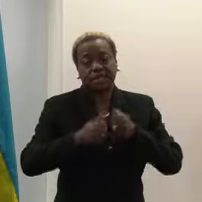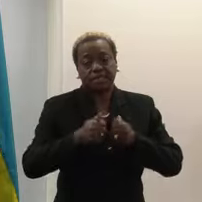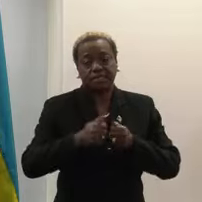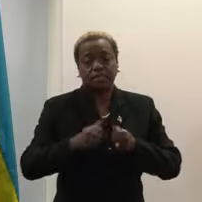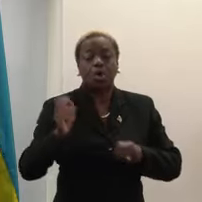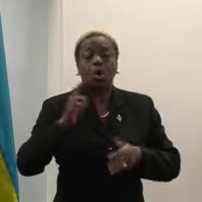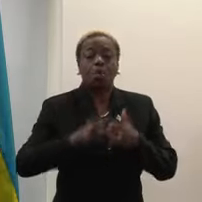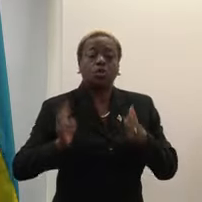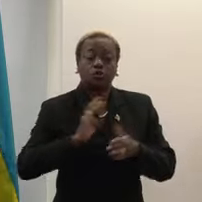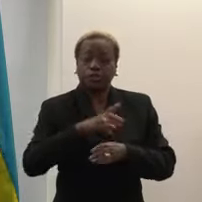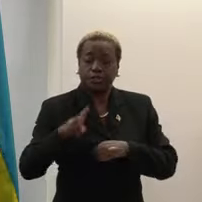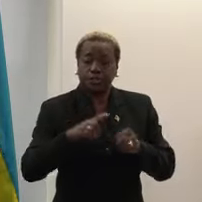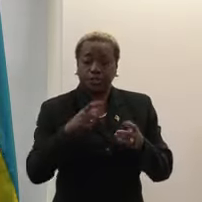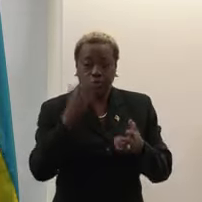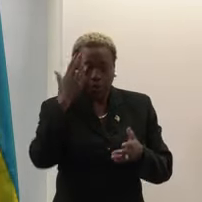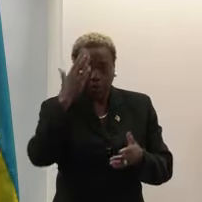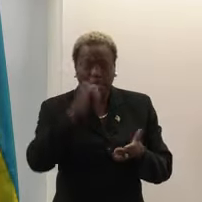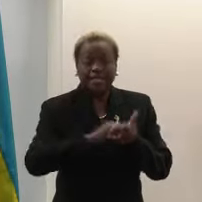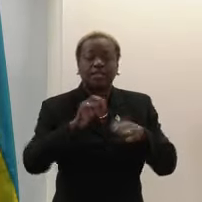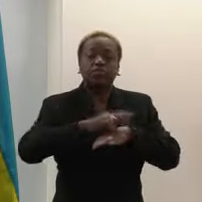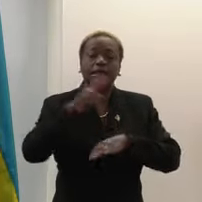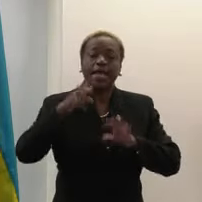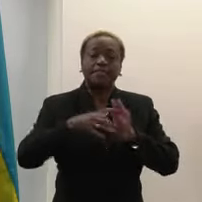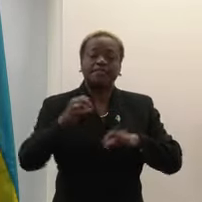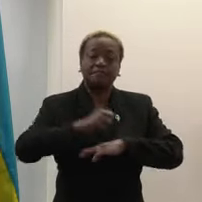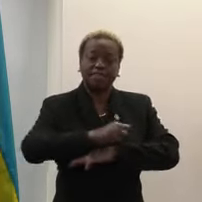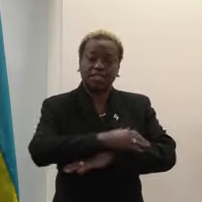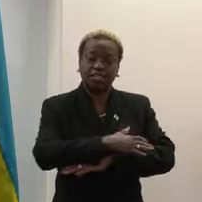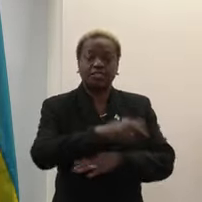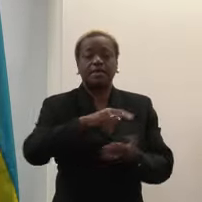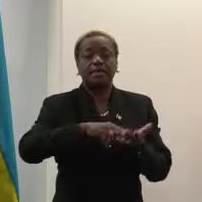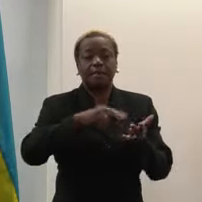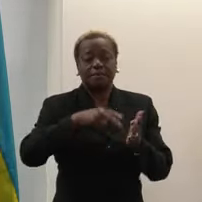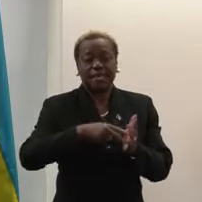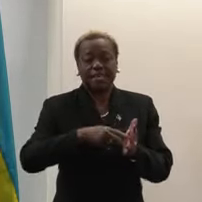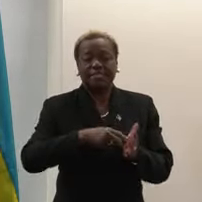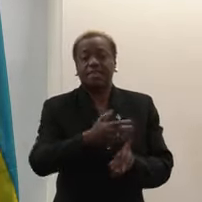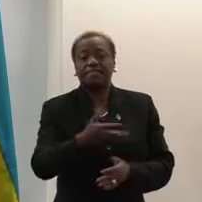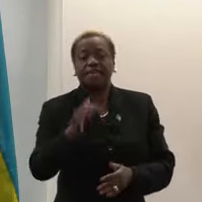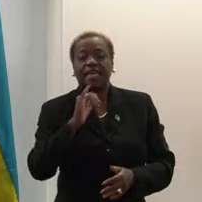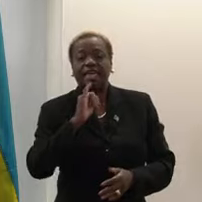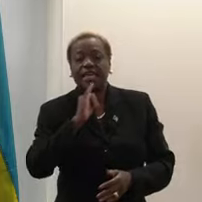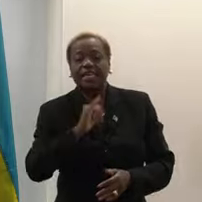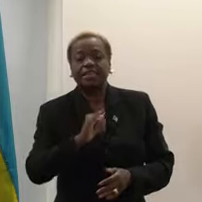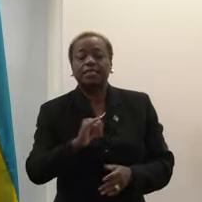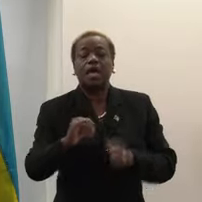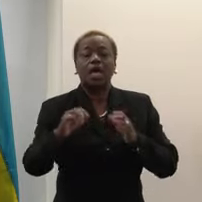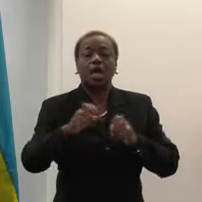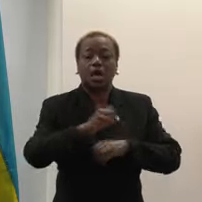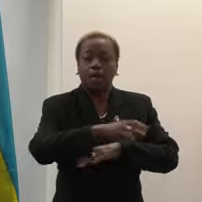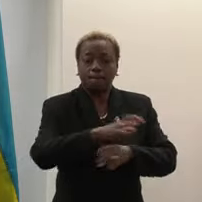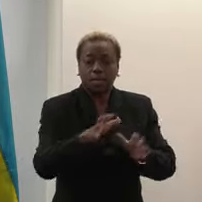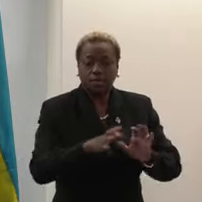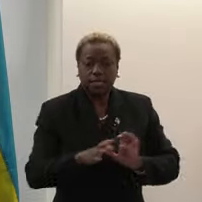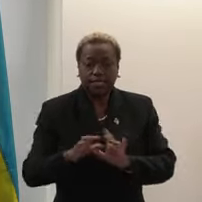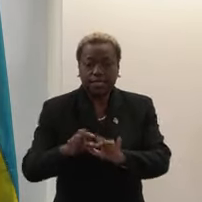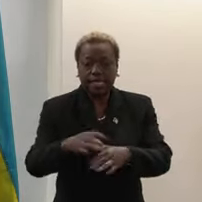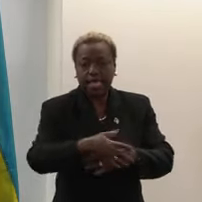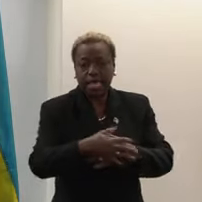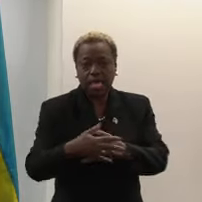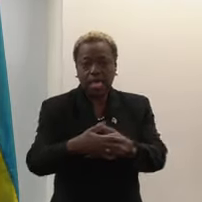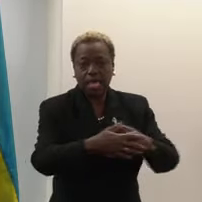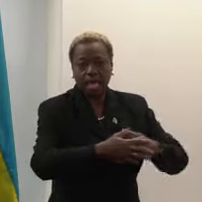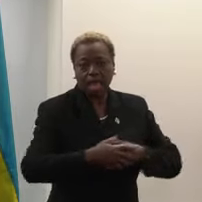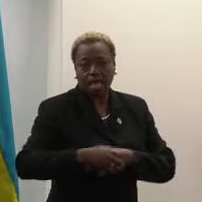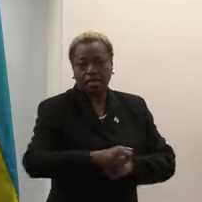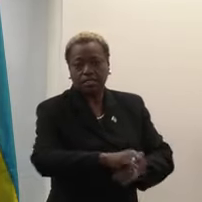know is that a rise in infections means there is community spread. And community